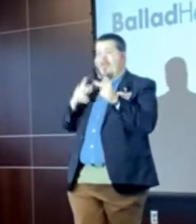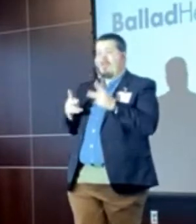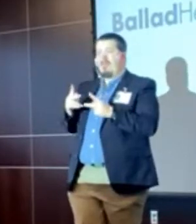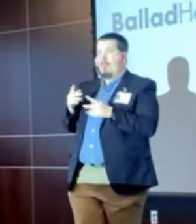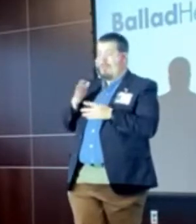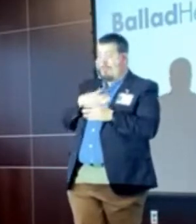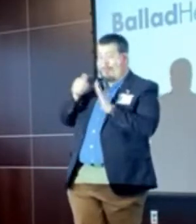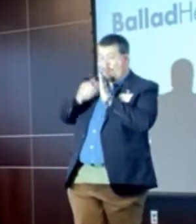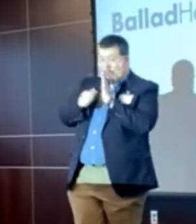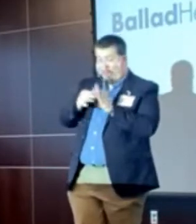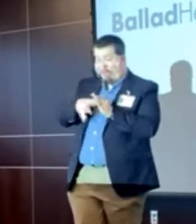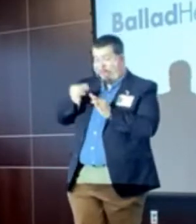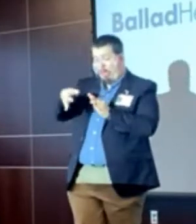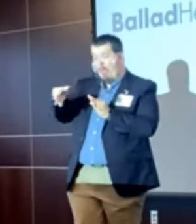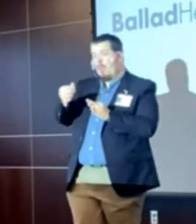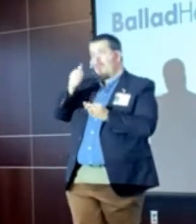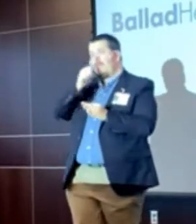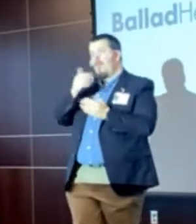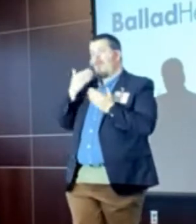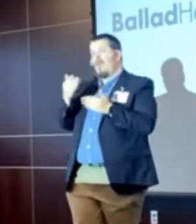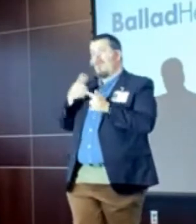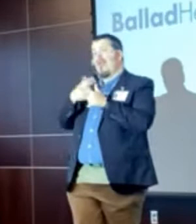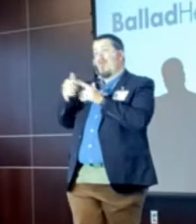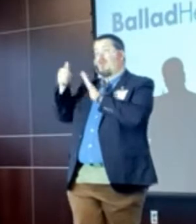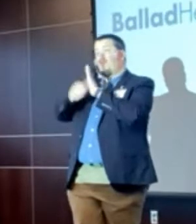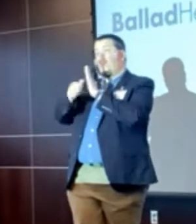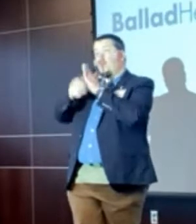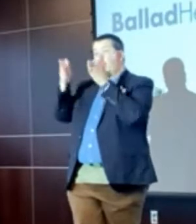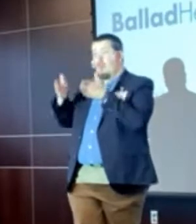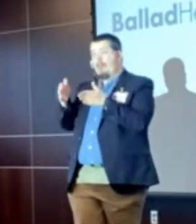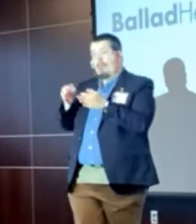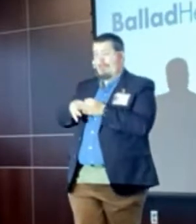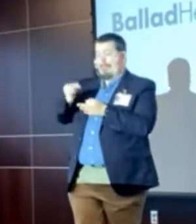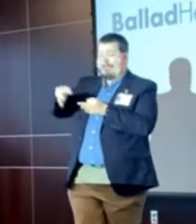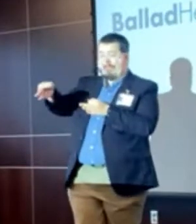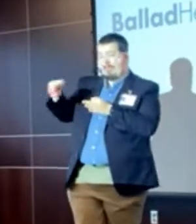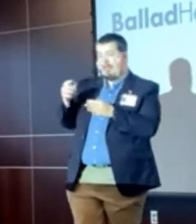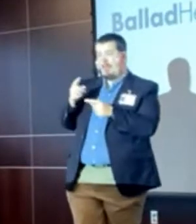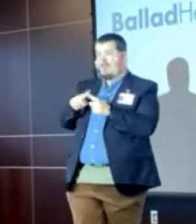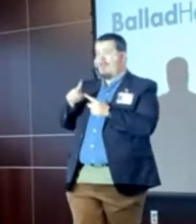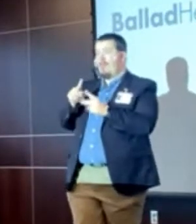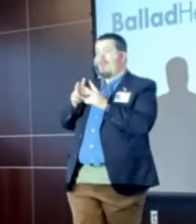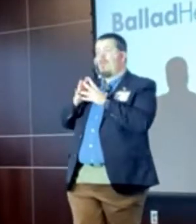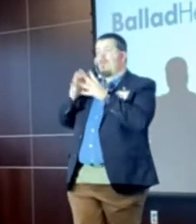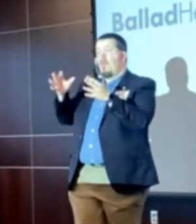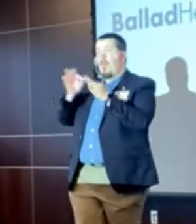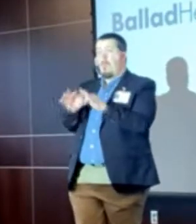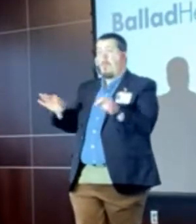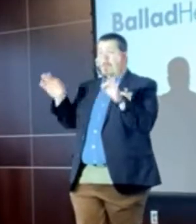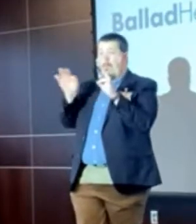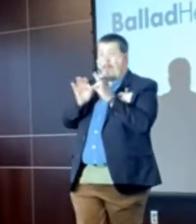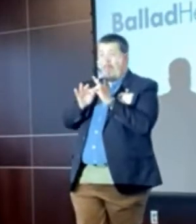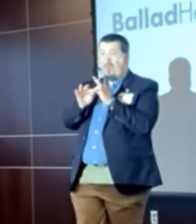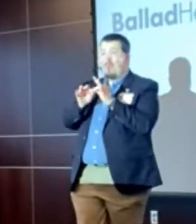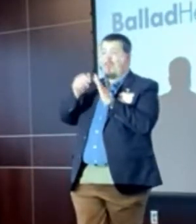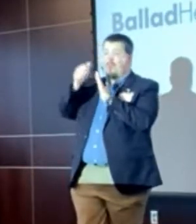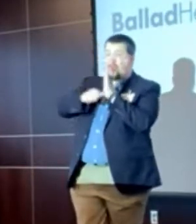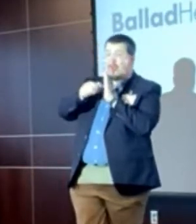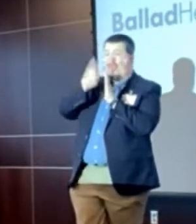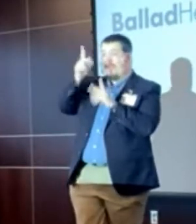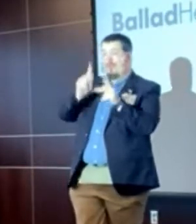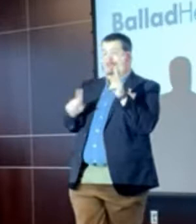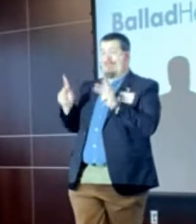having to defer these surgeries, and for our surgeons who have had to defer these surgeries. Again, these are very important procedures for